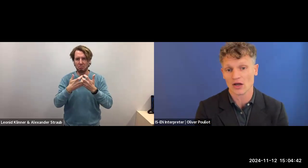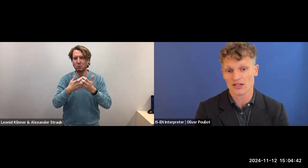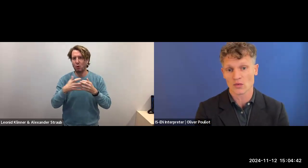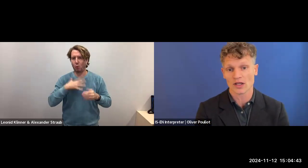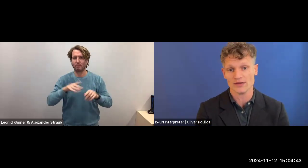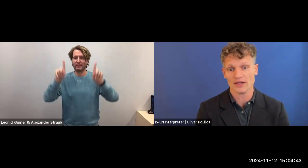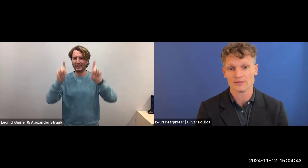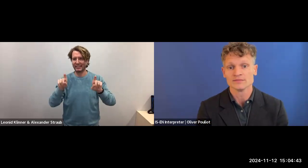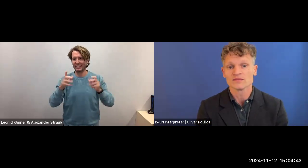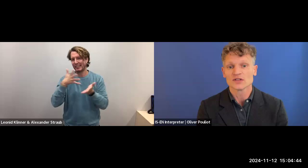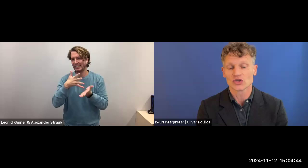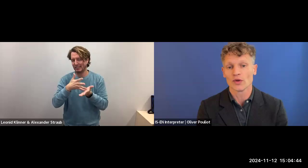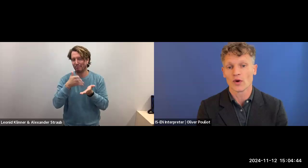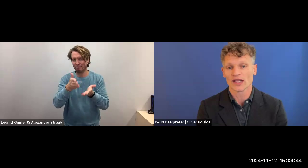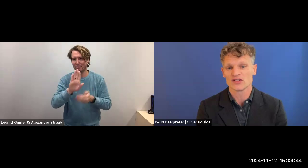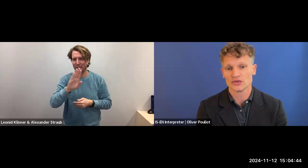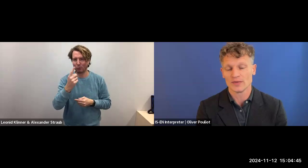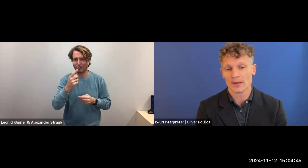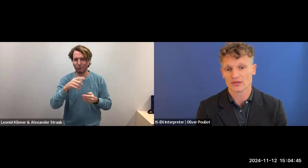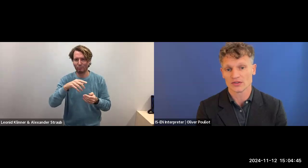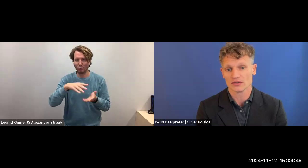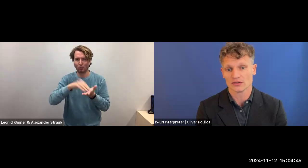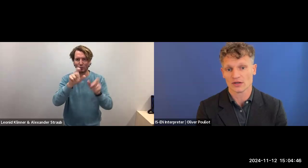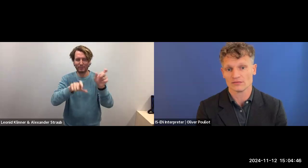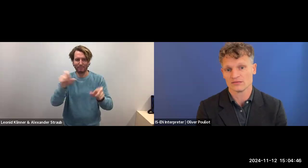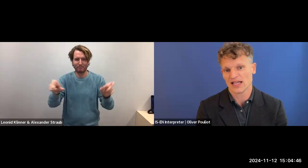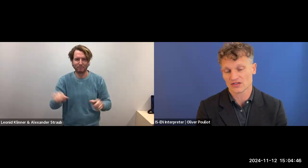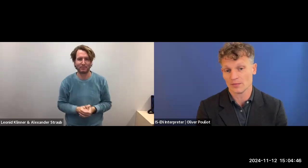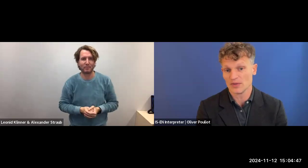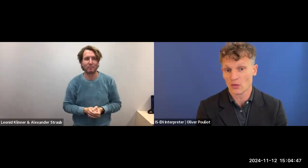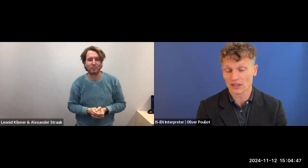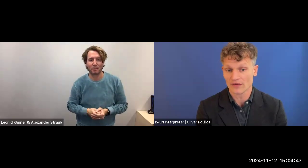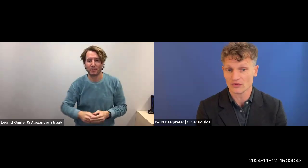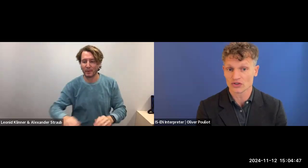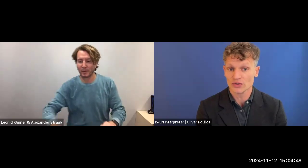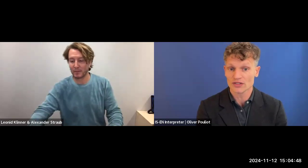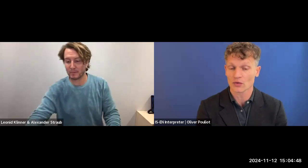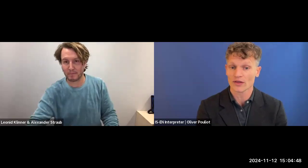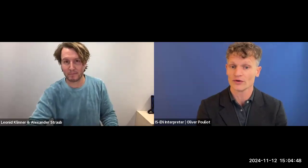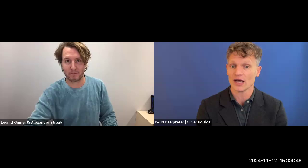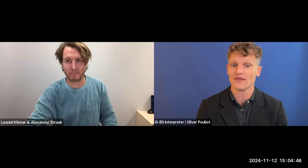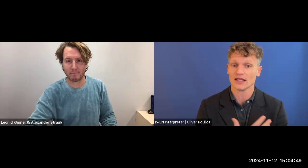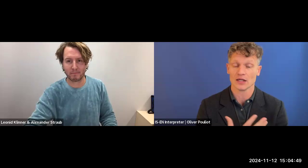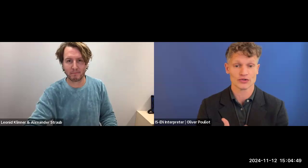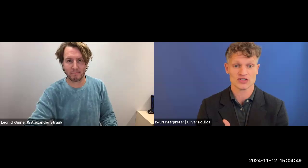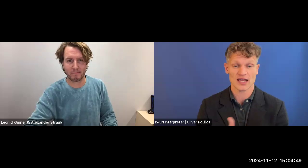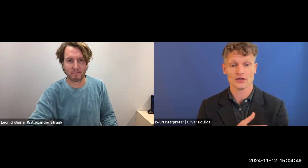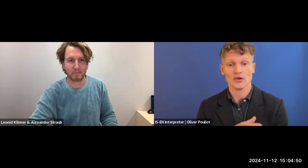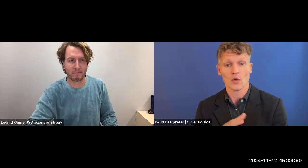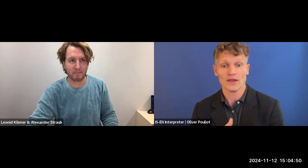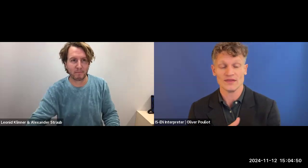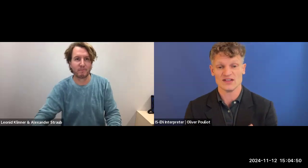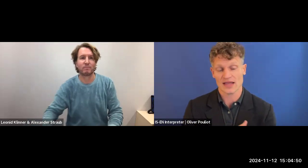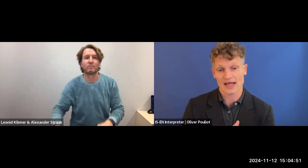constructed dialogue as well in there. So we wanted to be able to test the B1 level students on whether or not they can